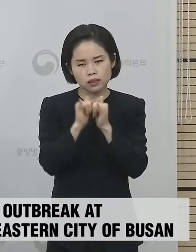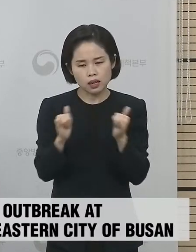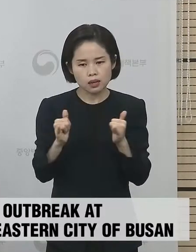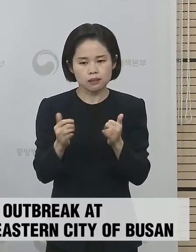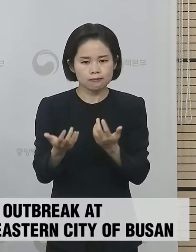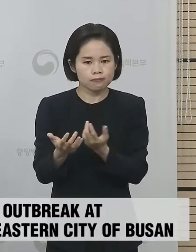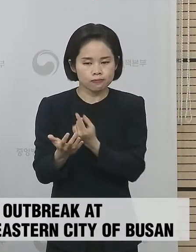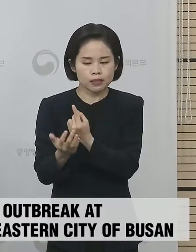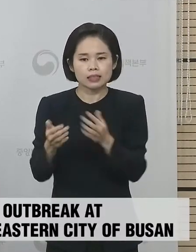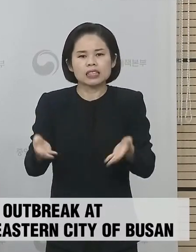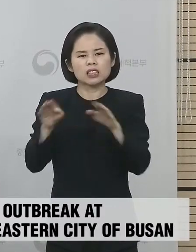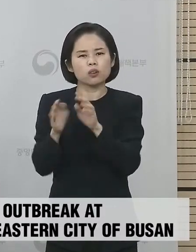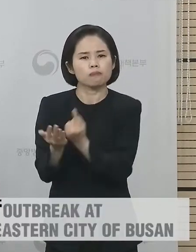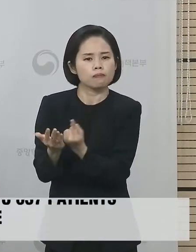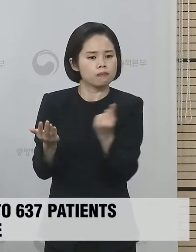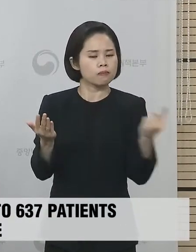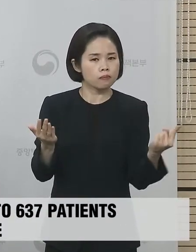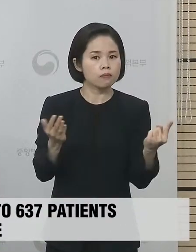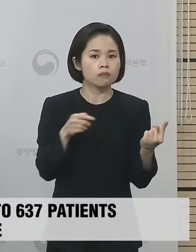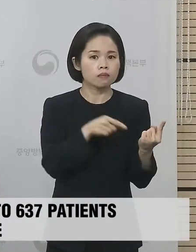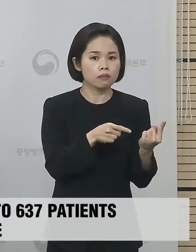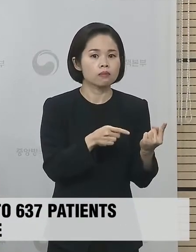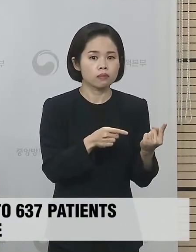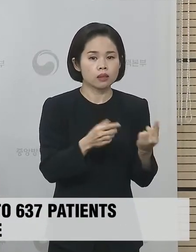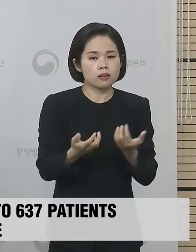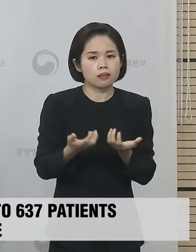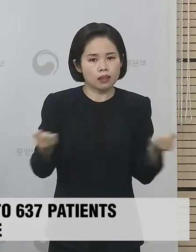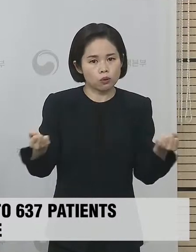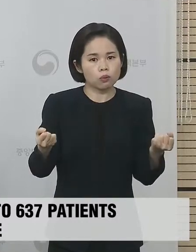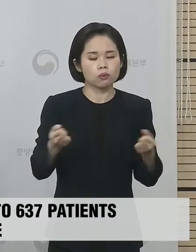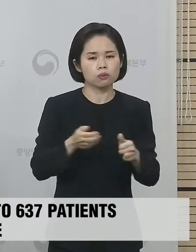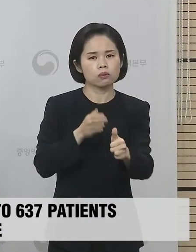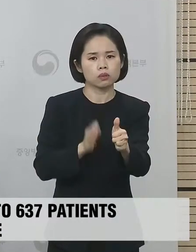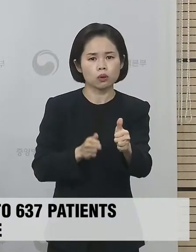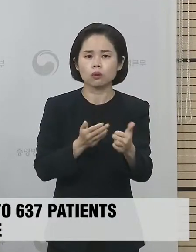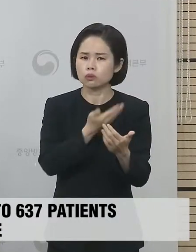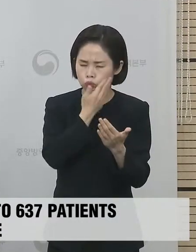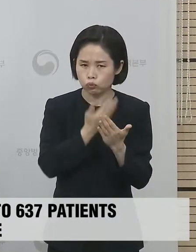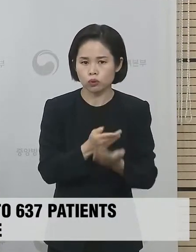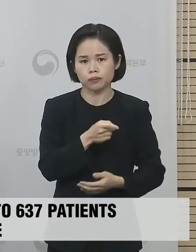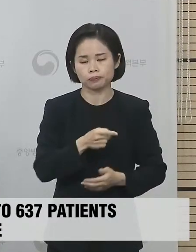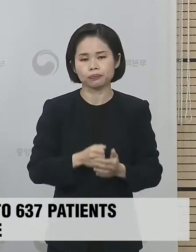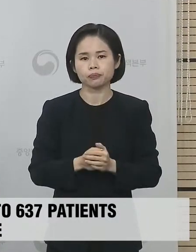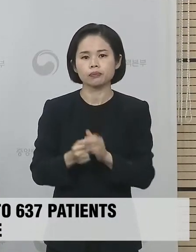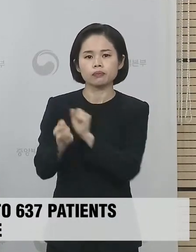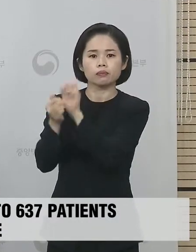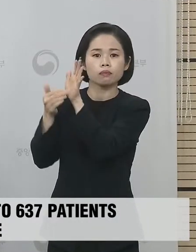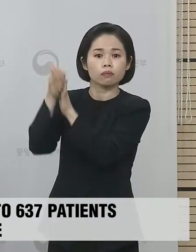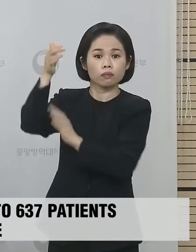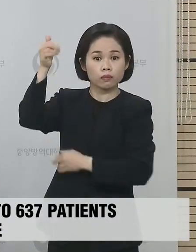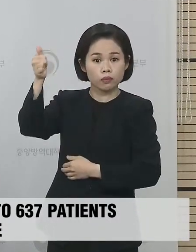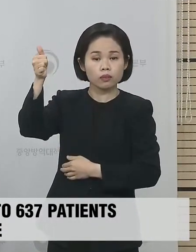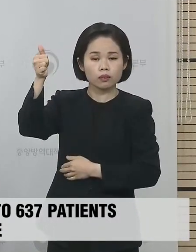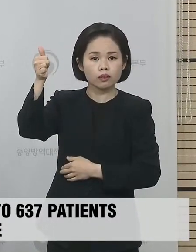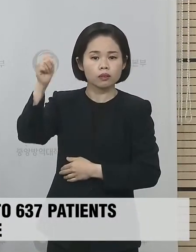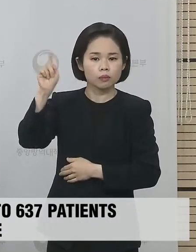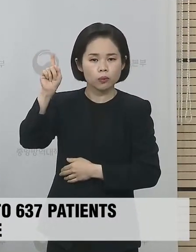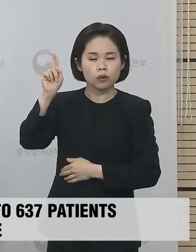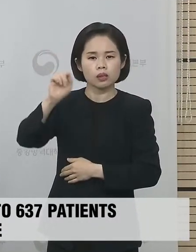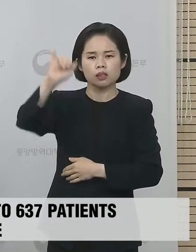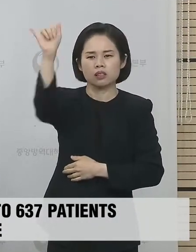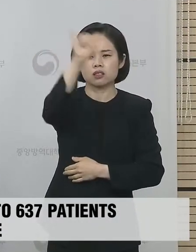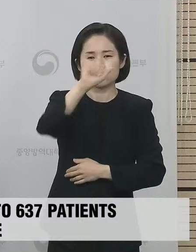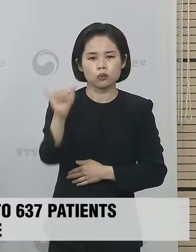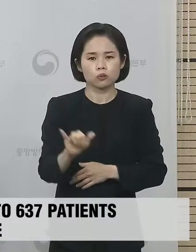at these facilities need to refrain from going to work so that they cut out the transmissions to